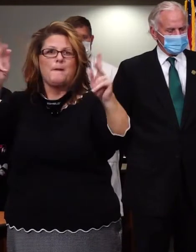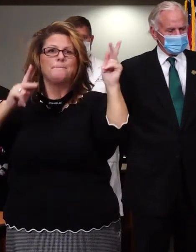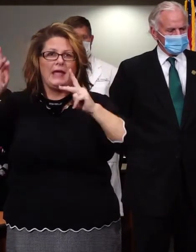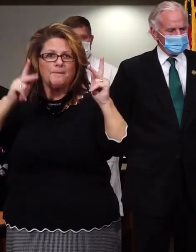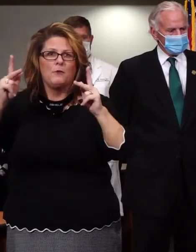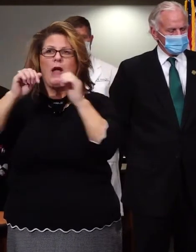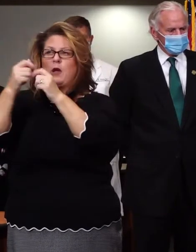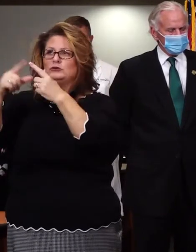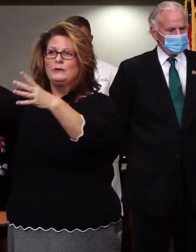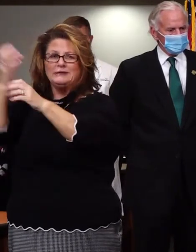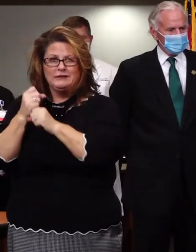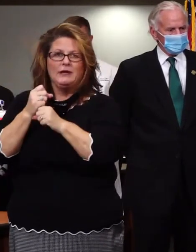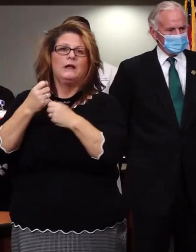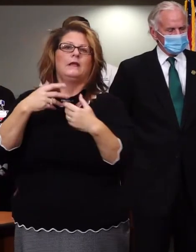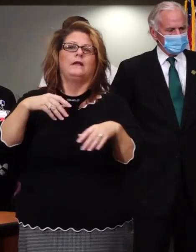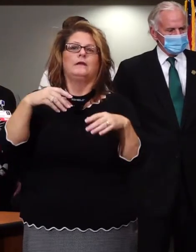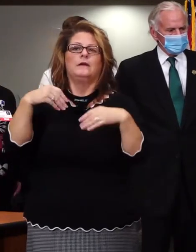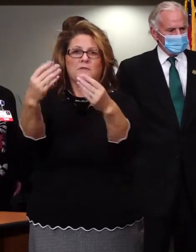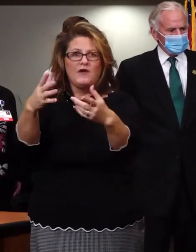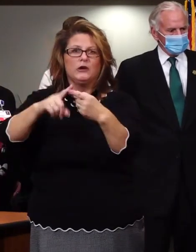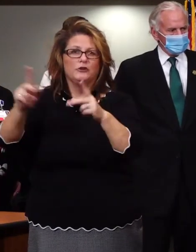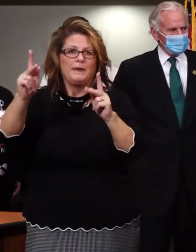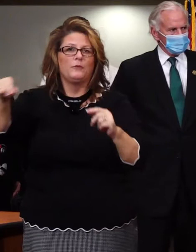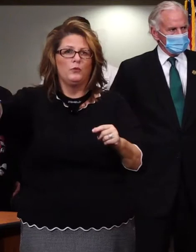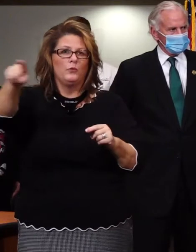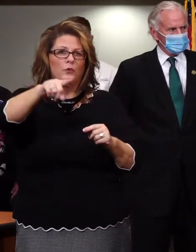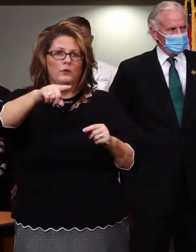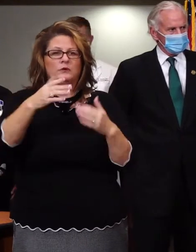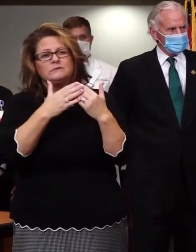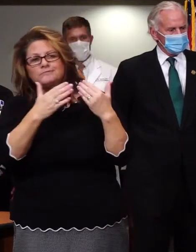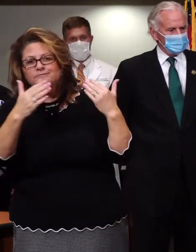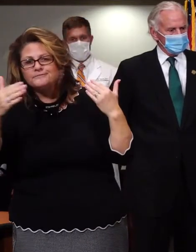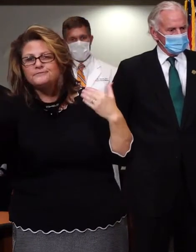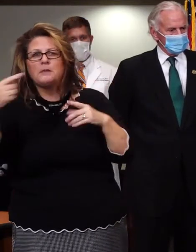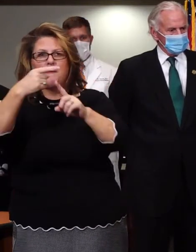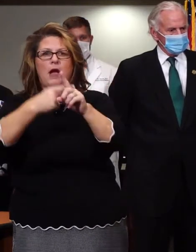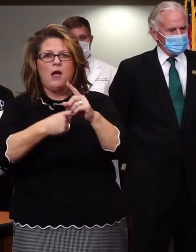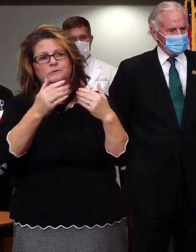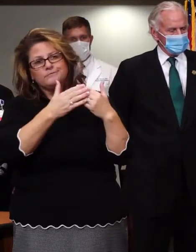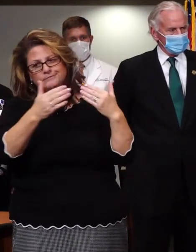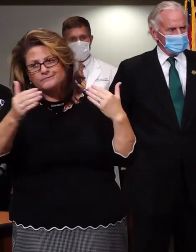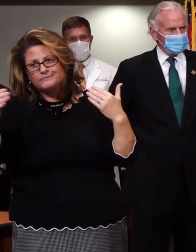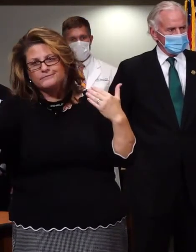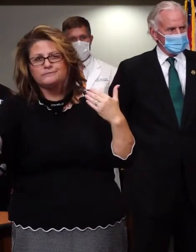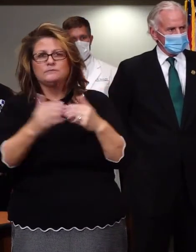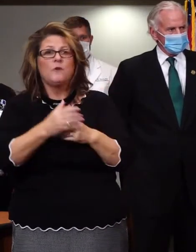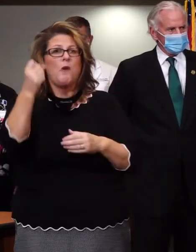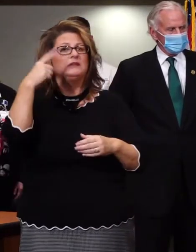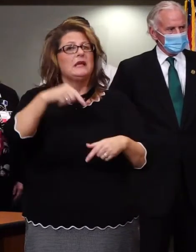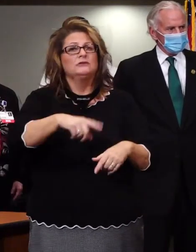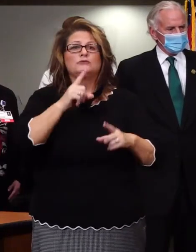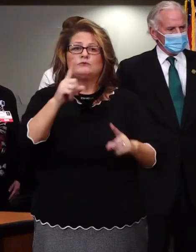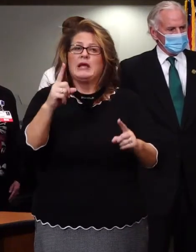vaccines become available in the coming months ahead. It's important to understand that the vaccine is an incredible step forward